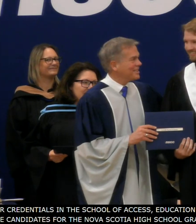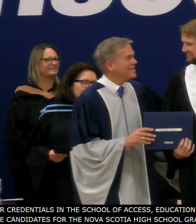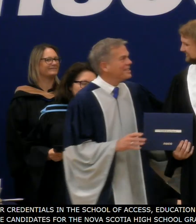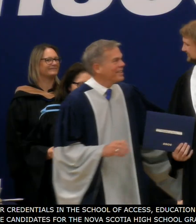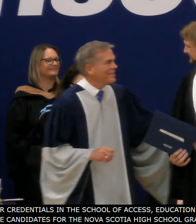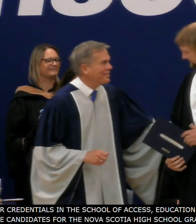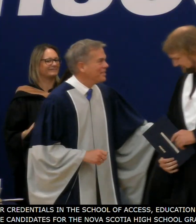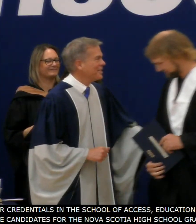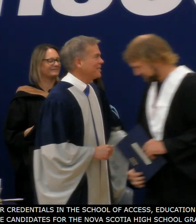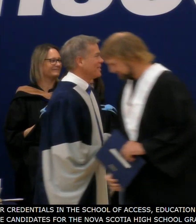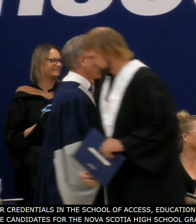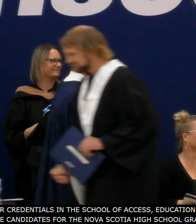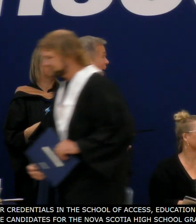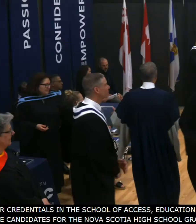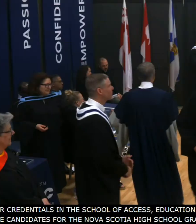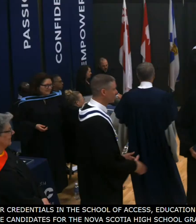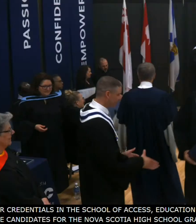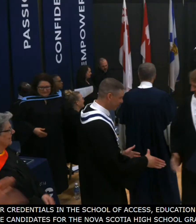Kara Friesen.